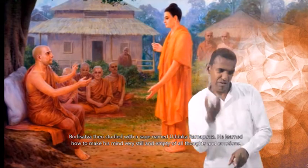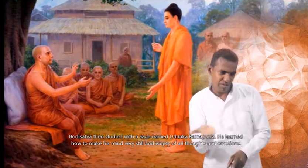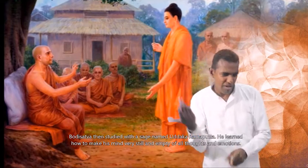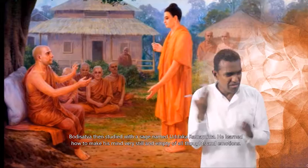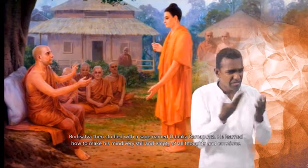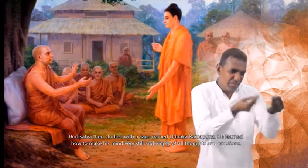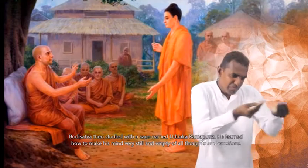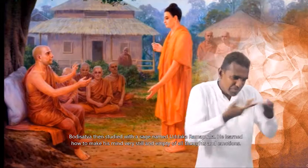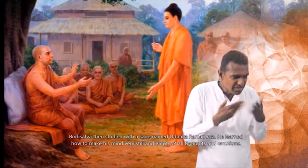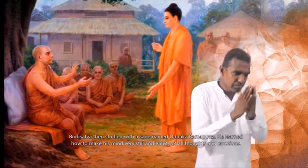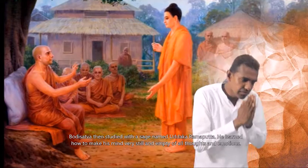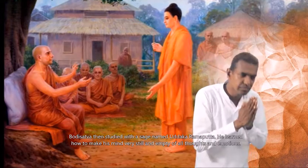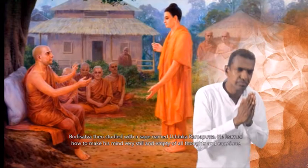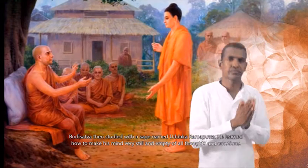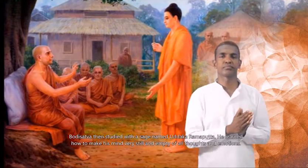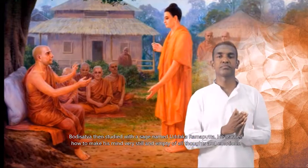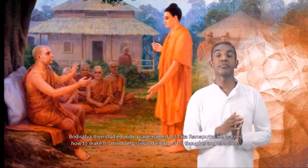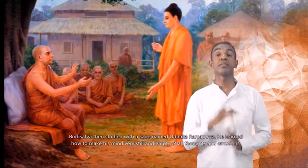empty of all thoughts and emotions.